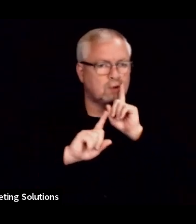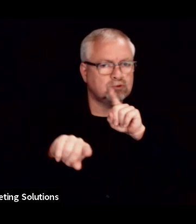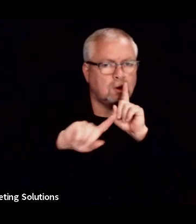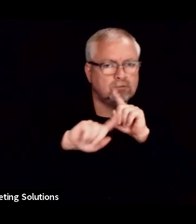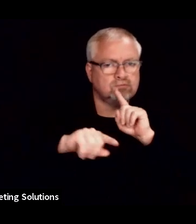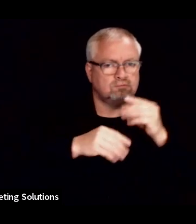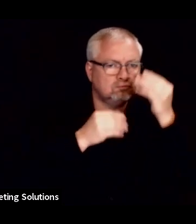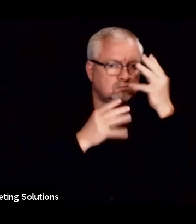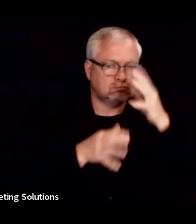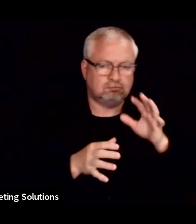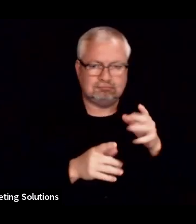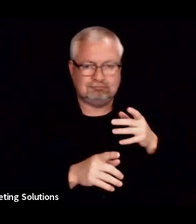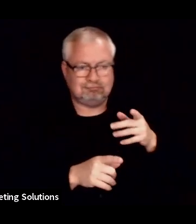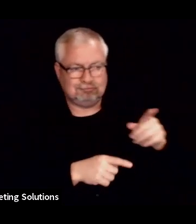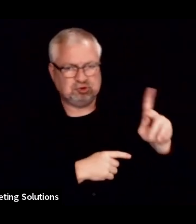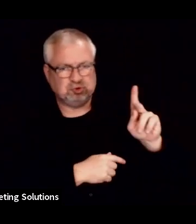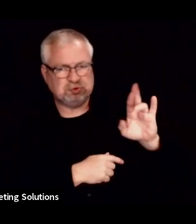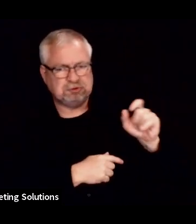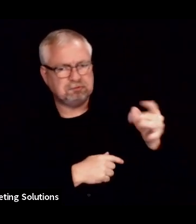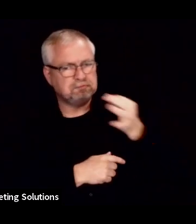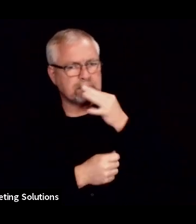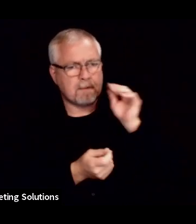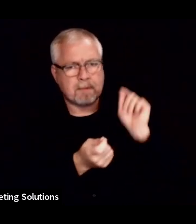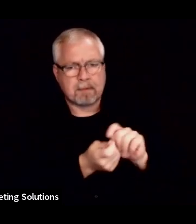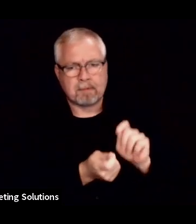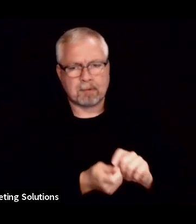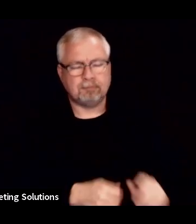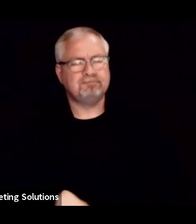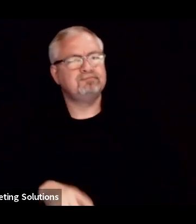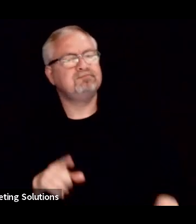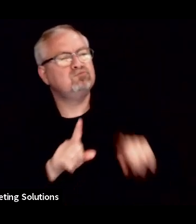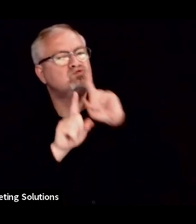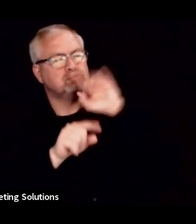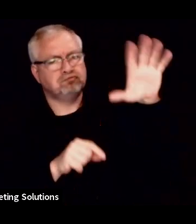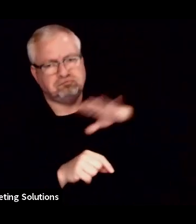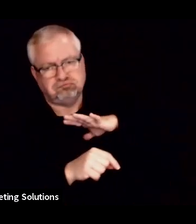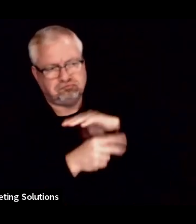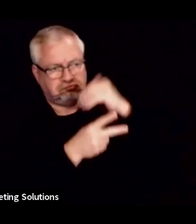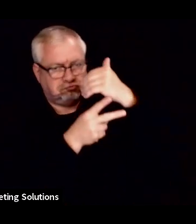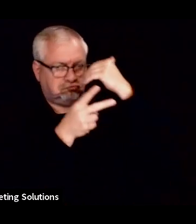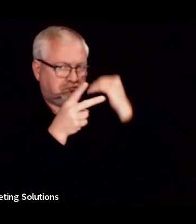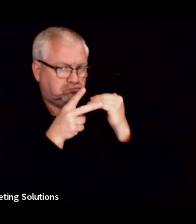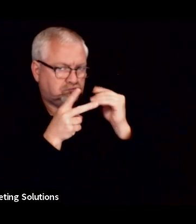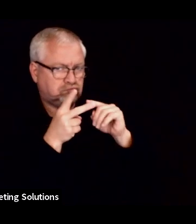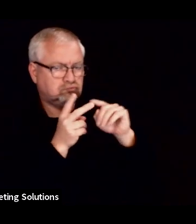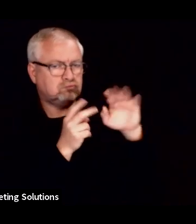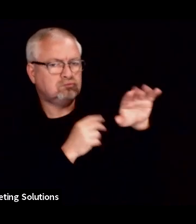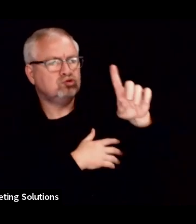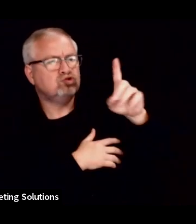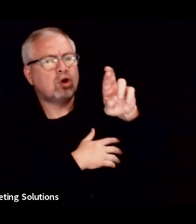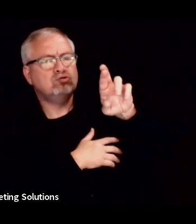Well, then I'd like to ask a follow-up to what Dr. Linfield said this time last week regarding